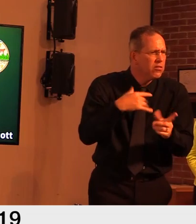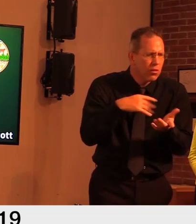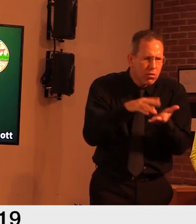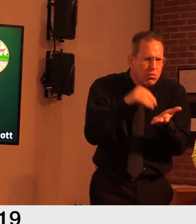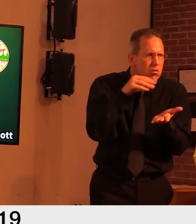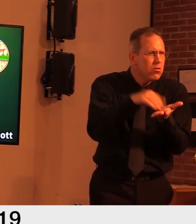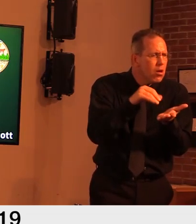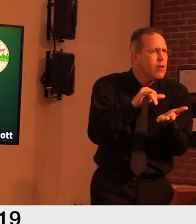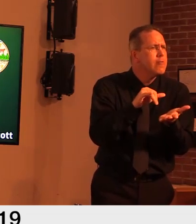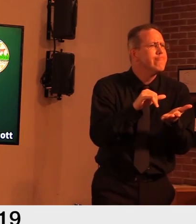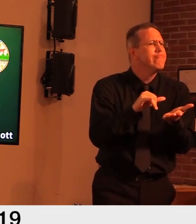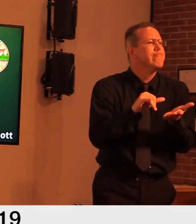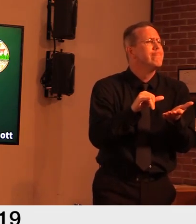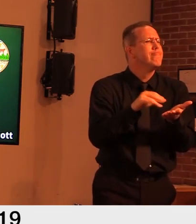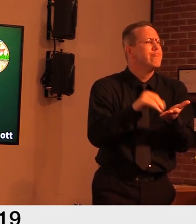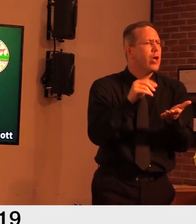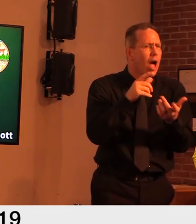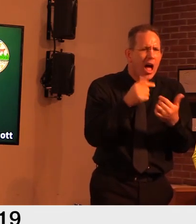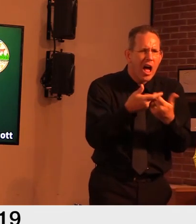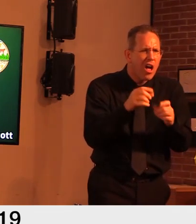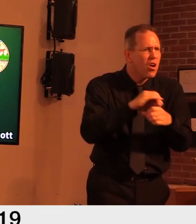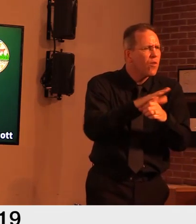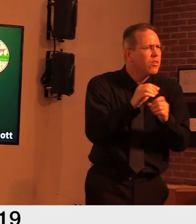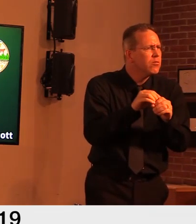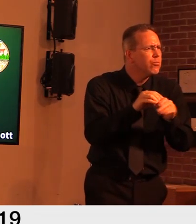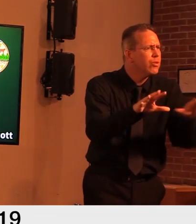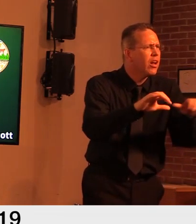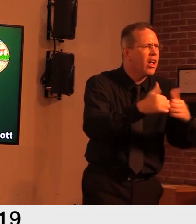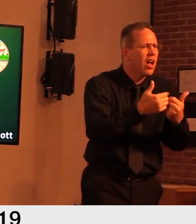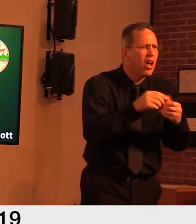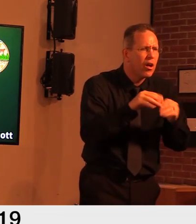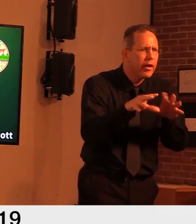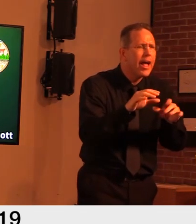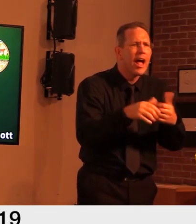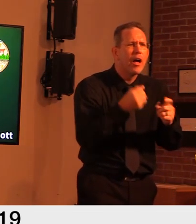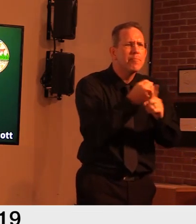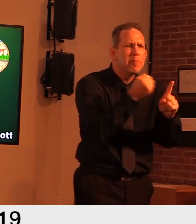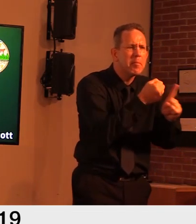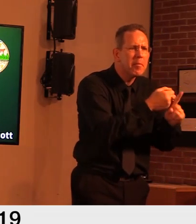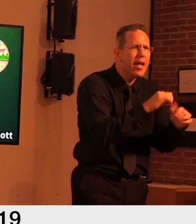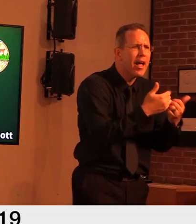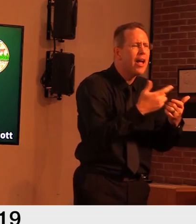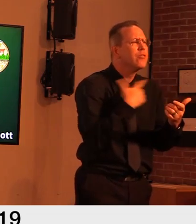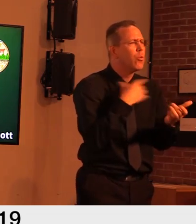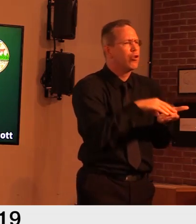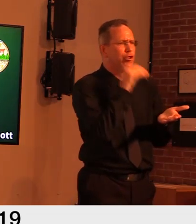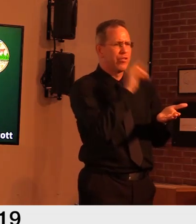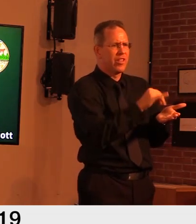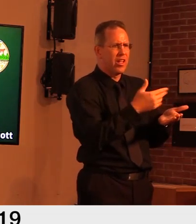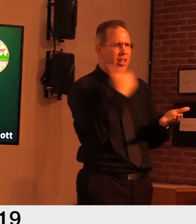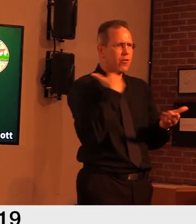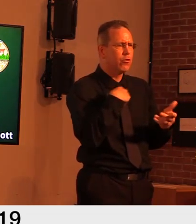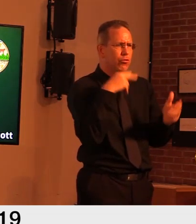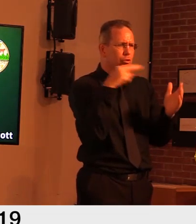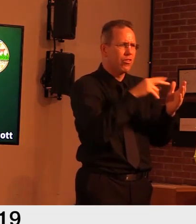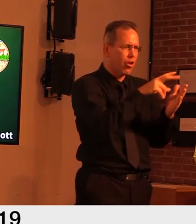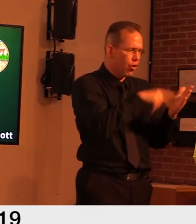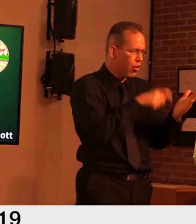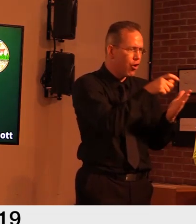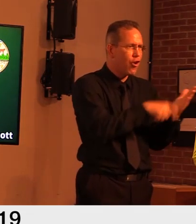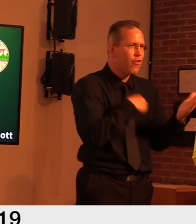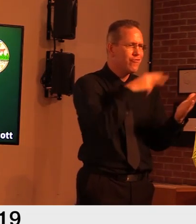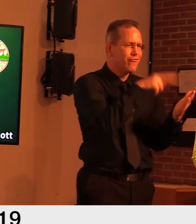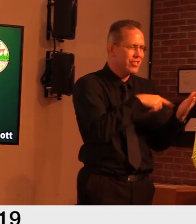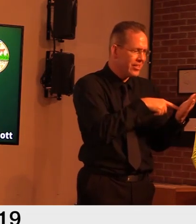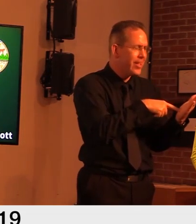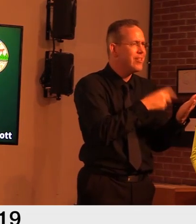we're really talking about reporting about a disease that was new to the human race right at that point in time. We certainly have